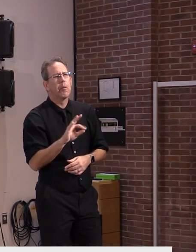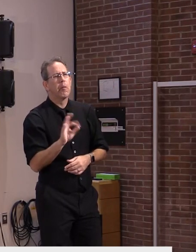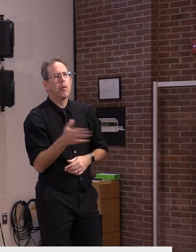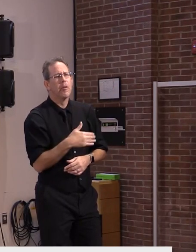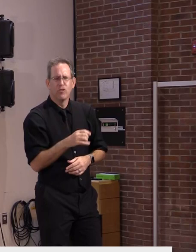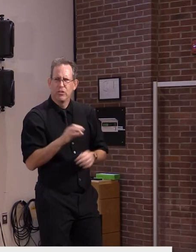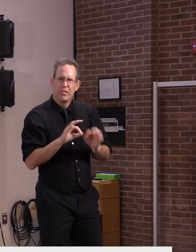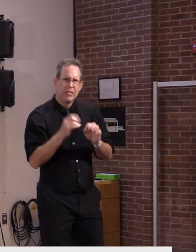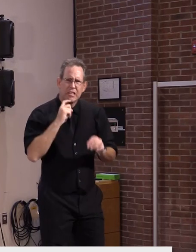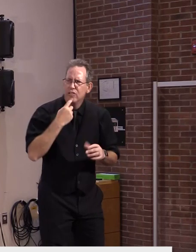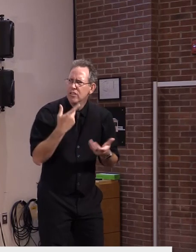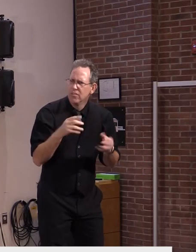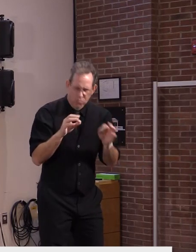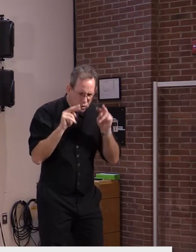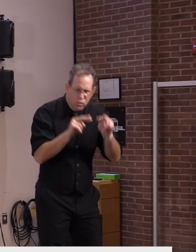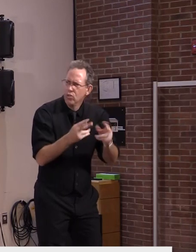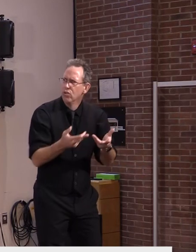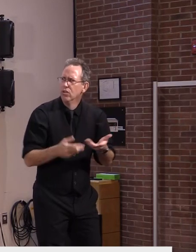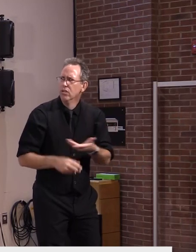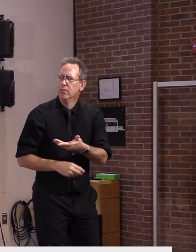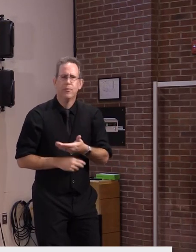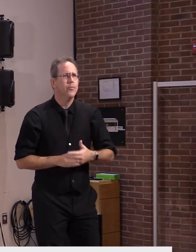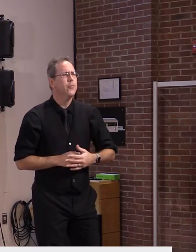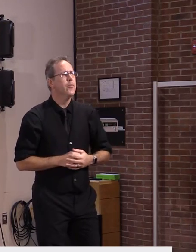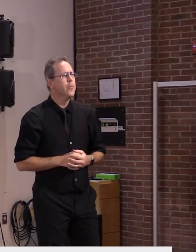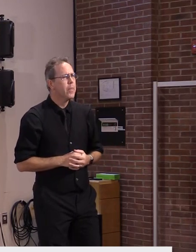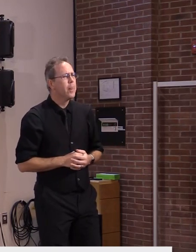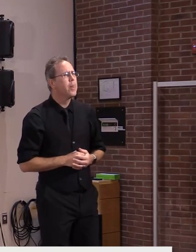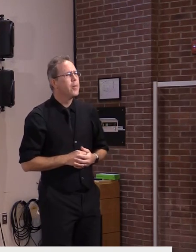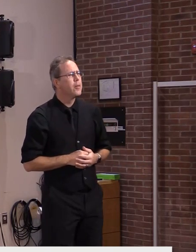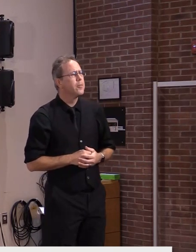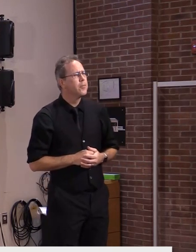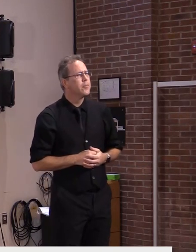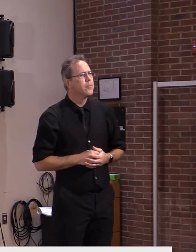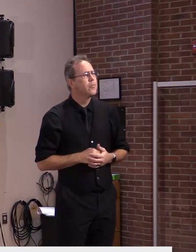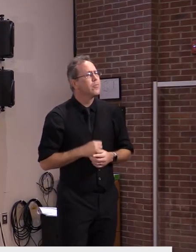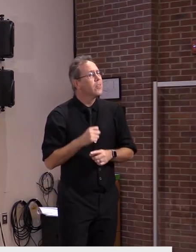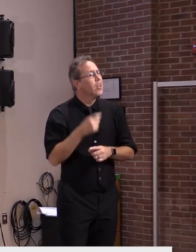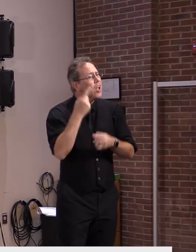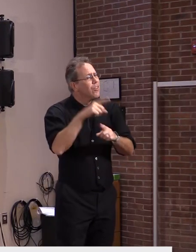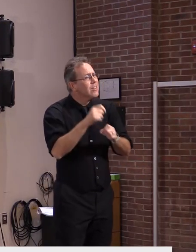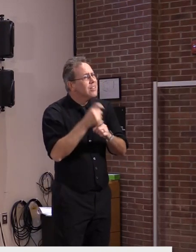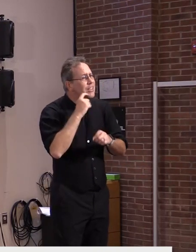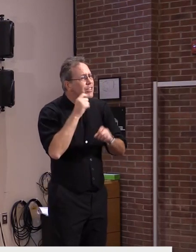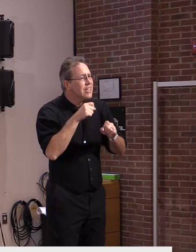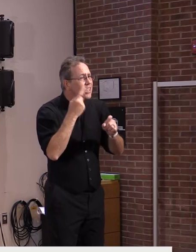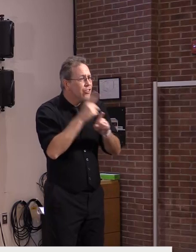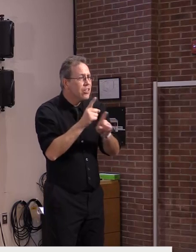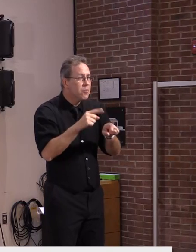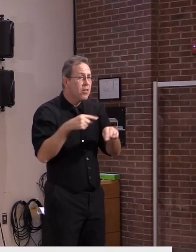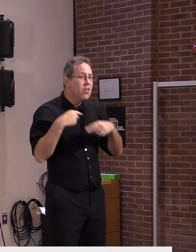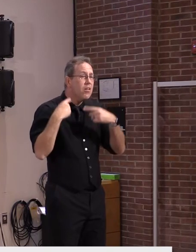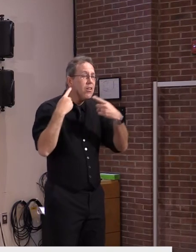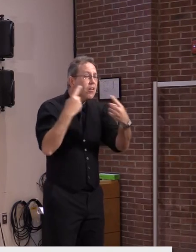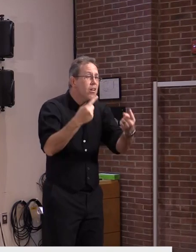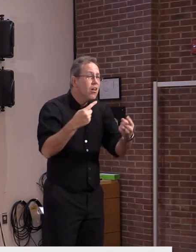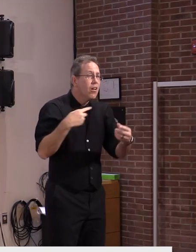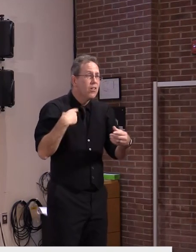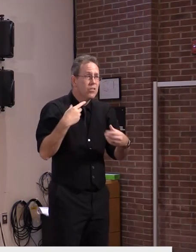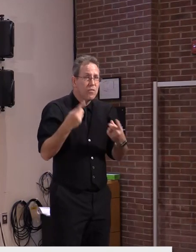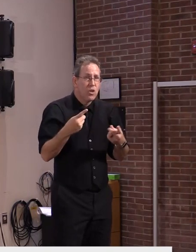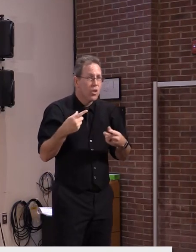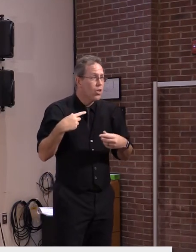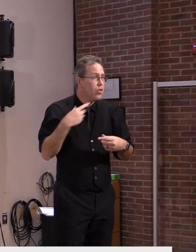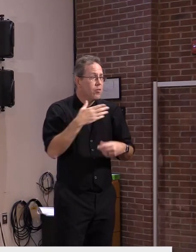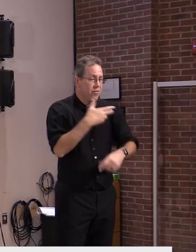to reiterate, from the very beginning, we have a vaccine that is one of the most effective vaccines that's ever